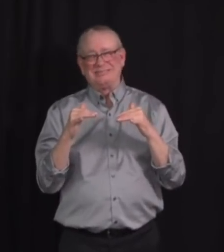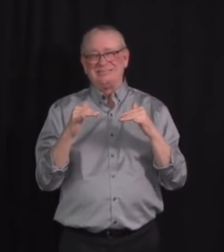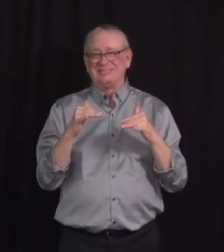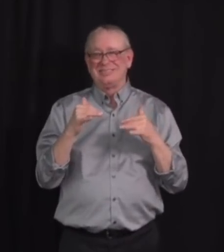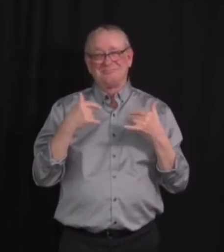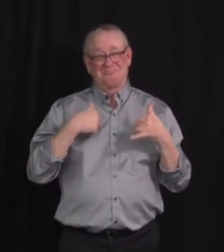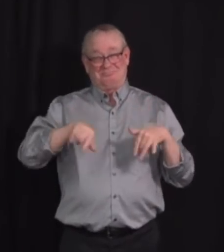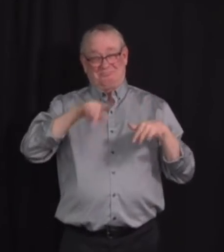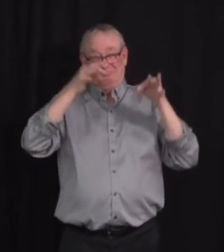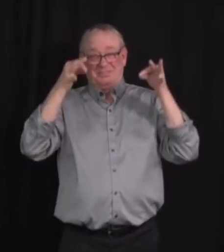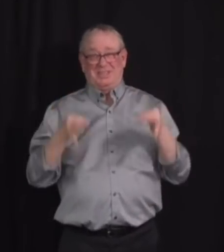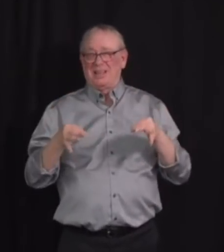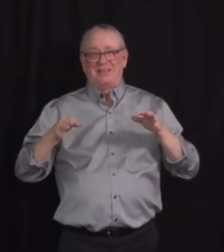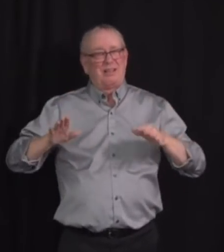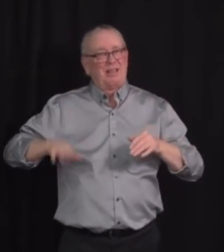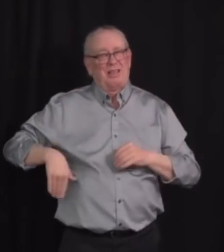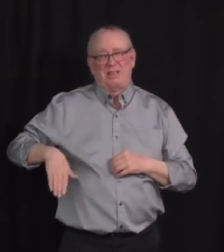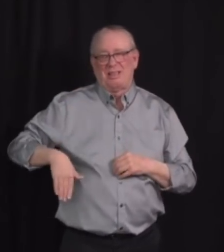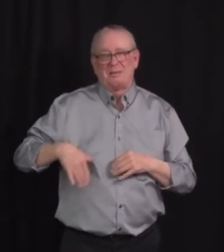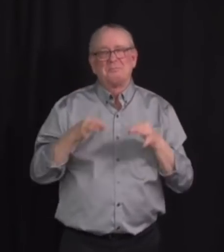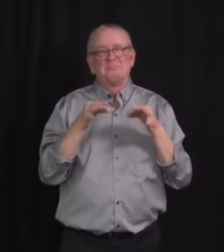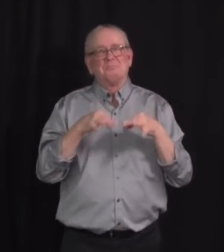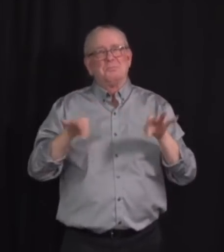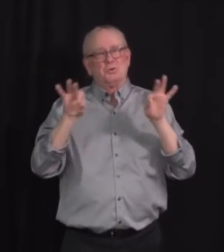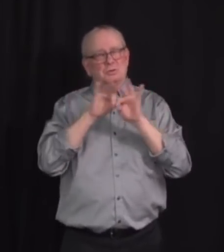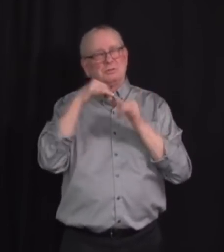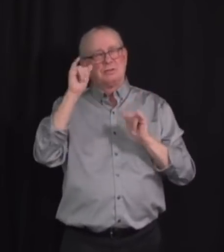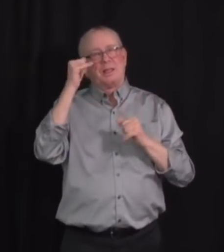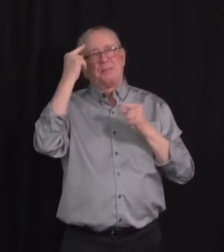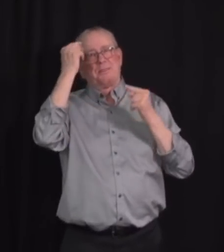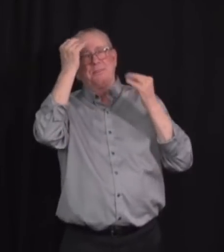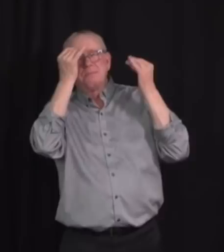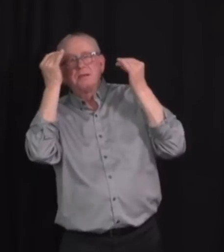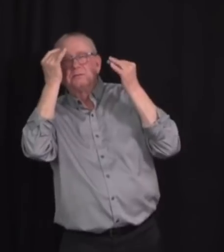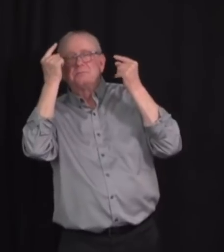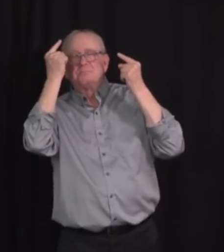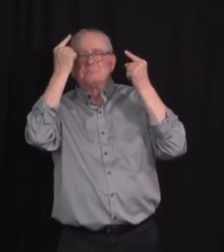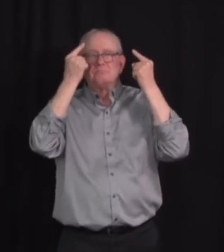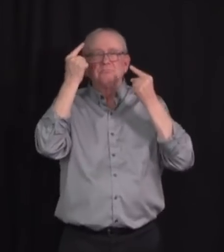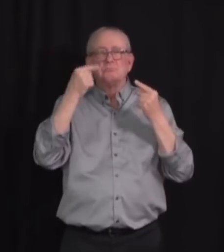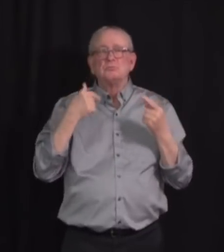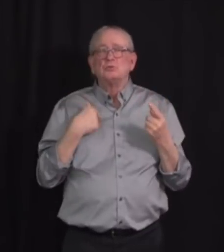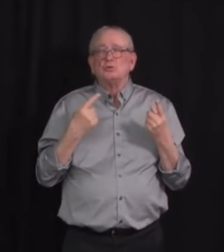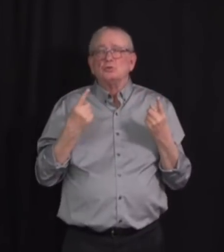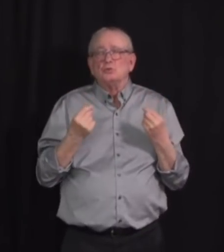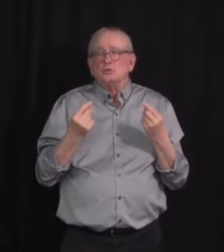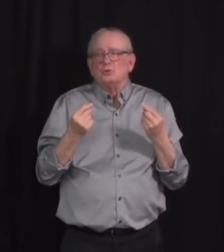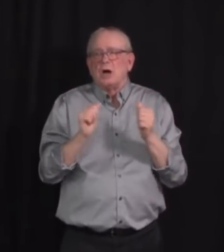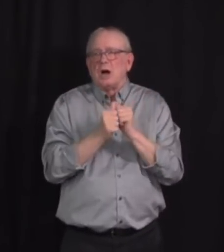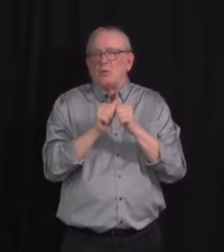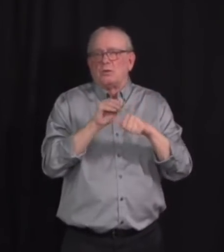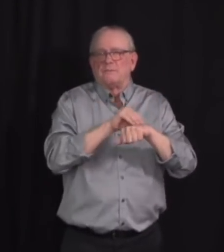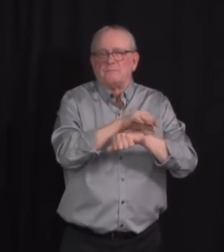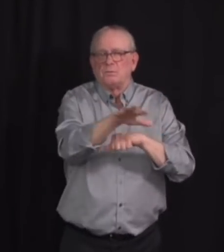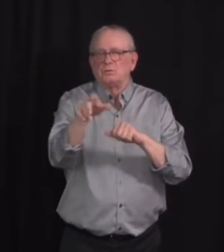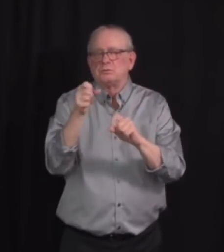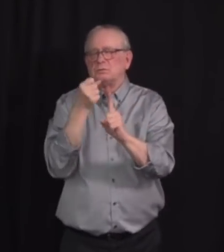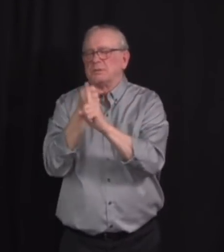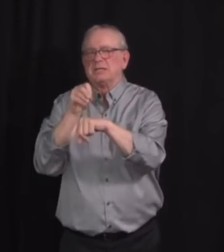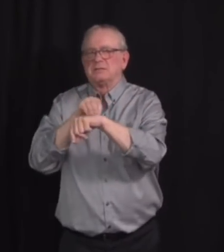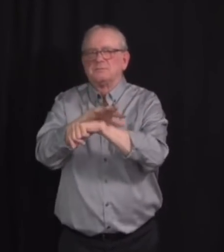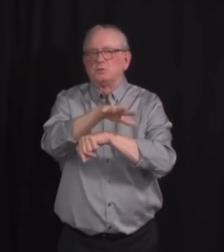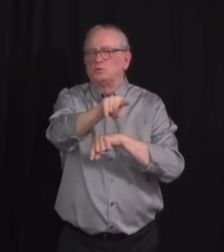consider the real-life implications of the rules and continue to encourage Albertans as much as possible to minimize